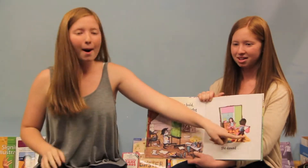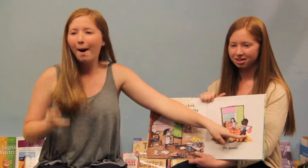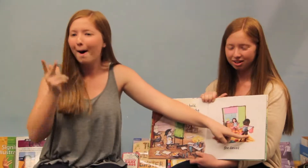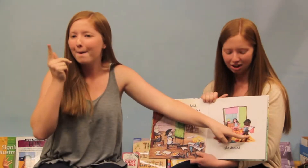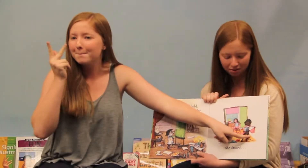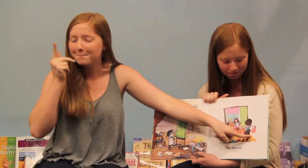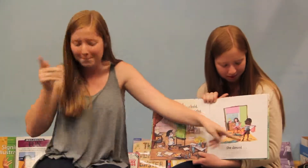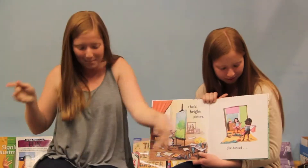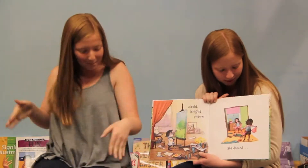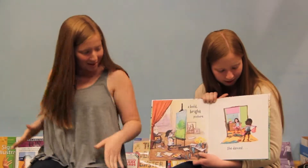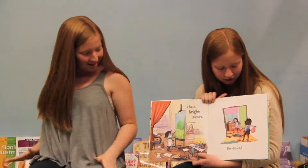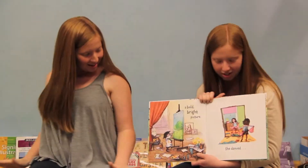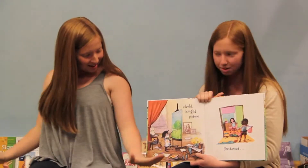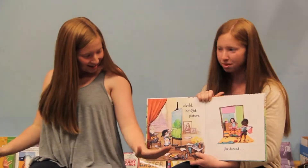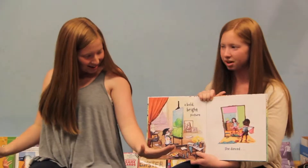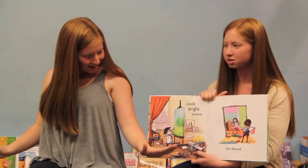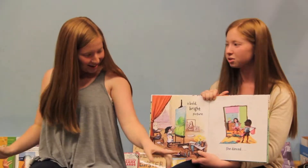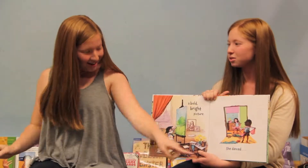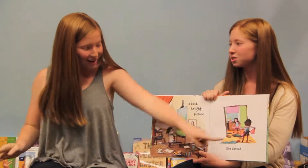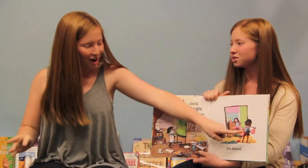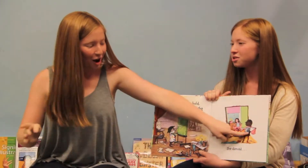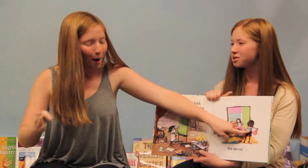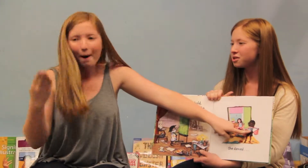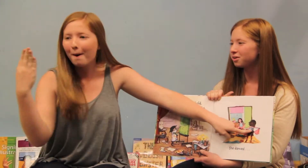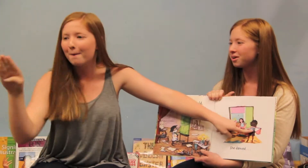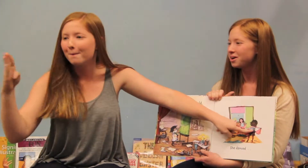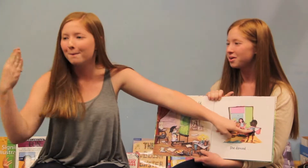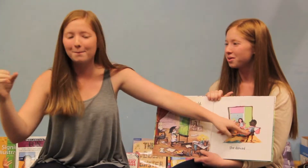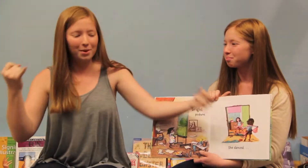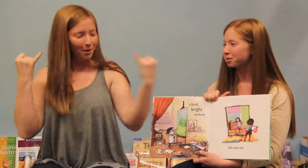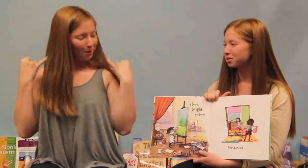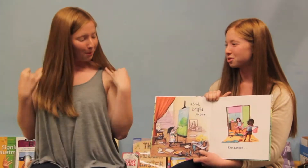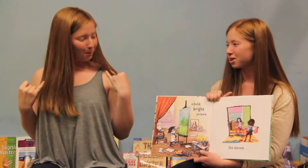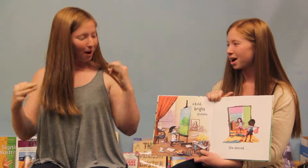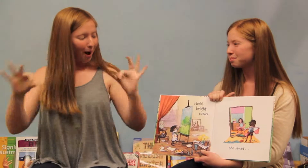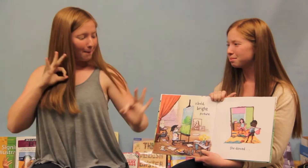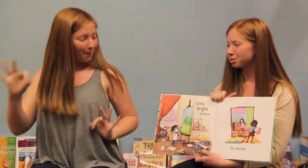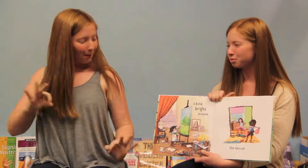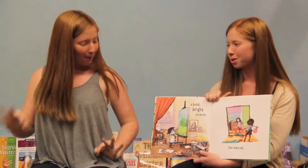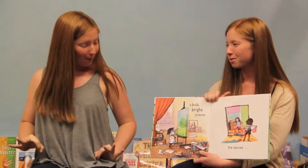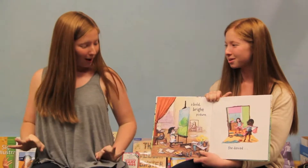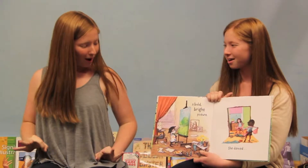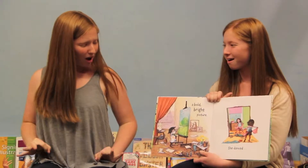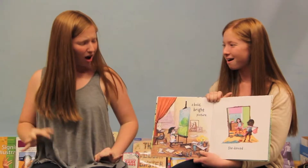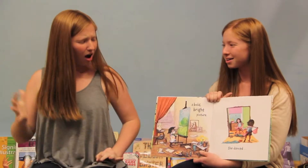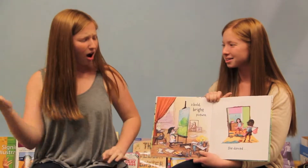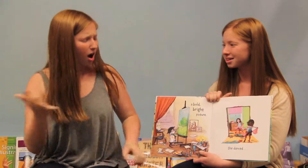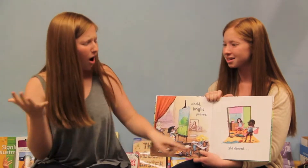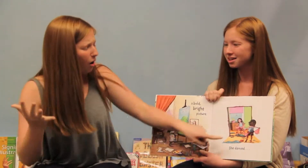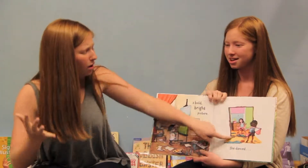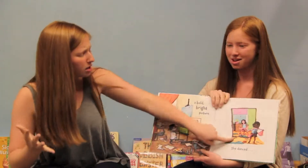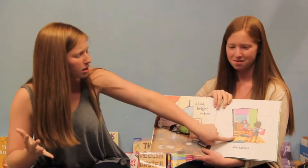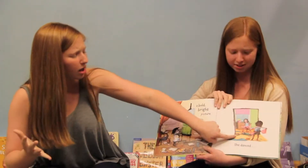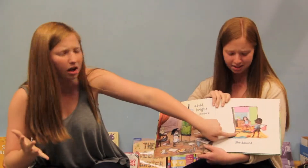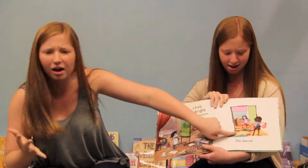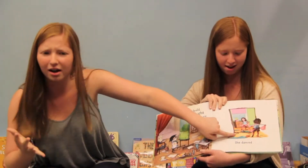look at what Mia's wearing she has a pink tutu with blue straps and blue polka dots what's that?